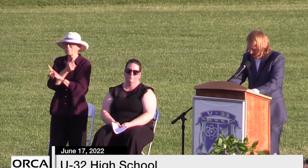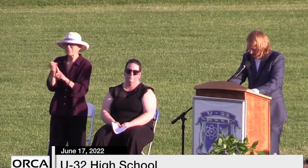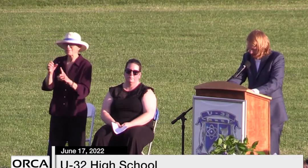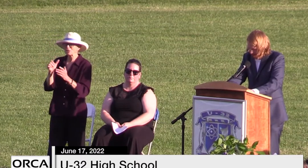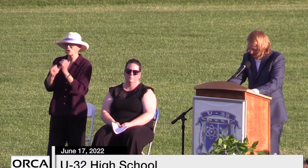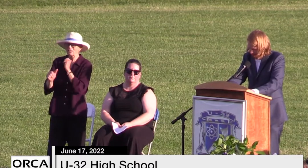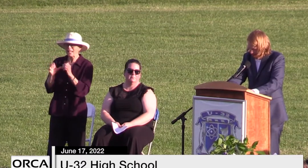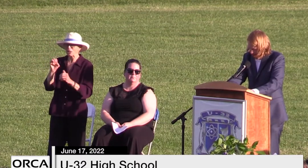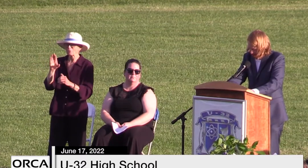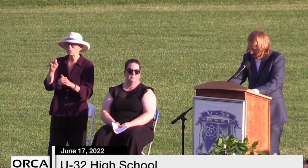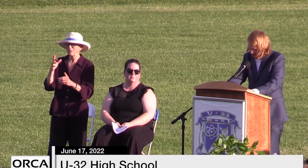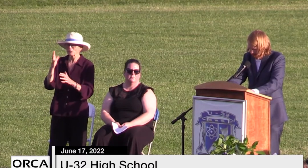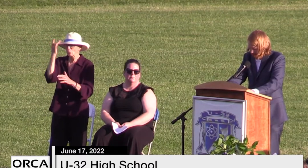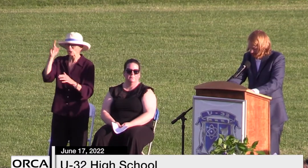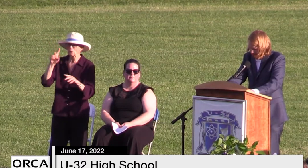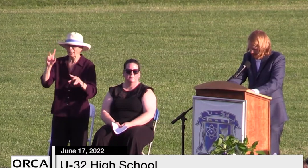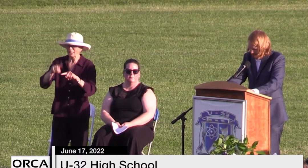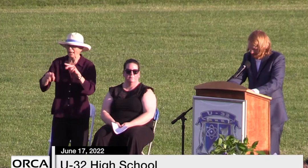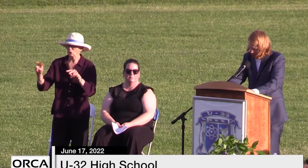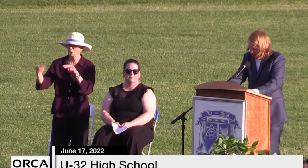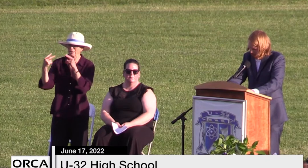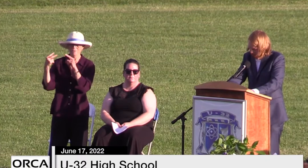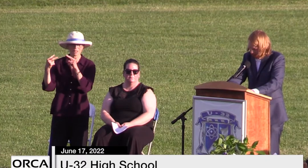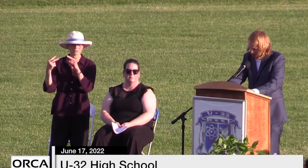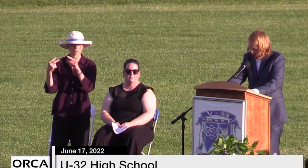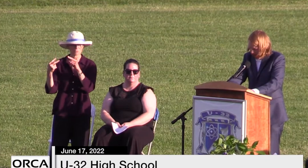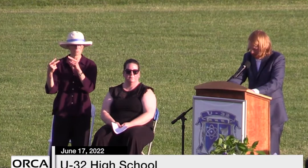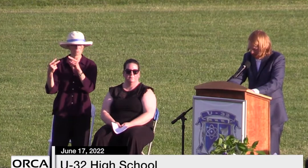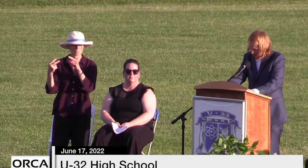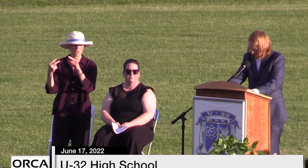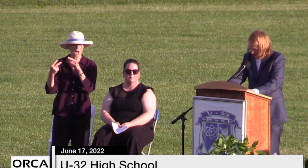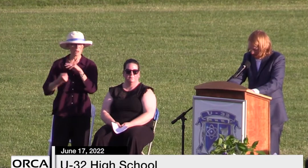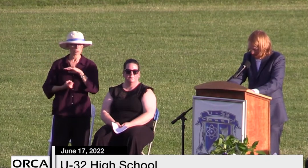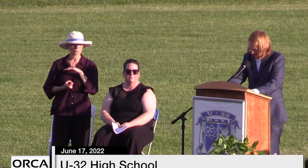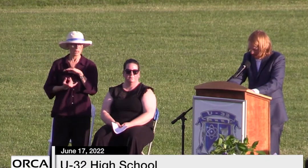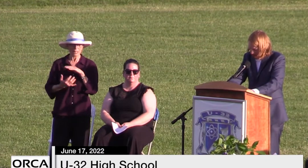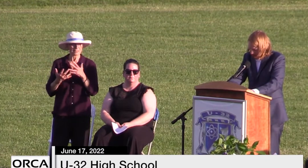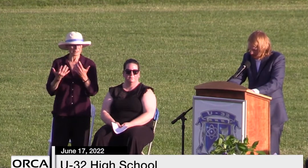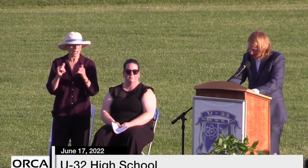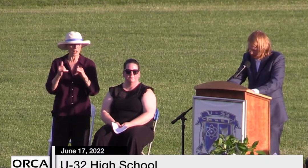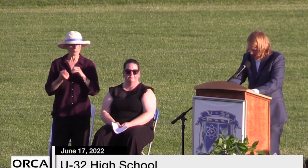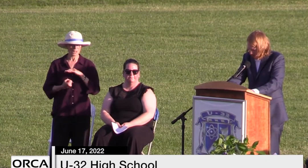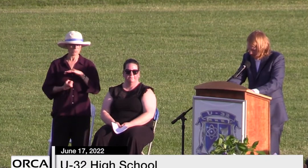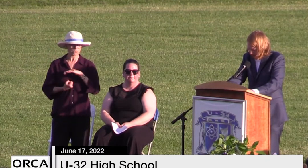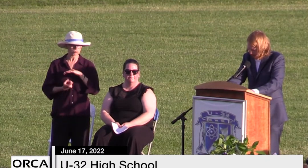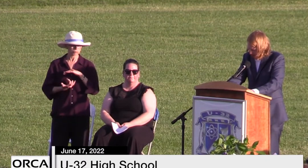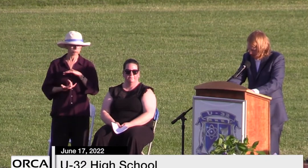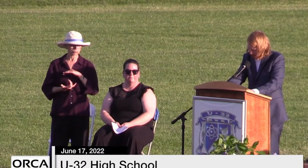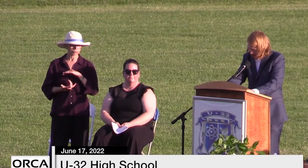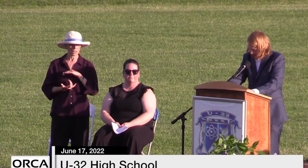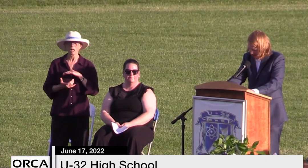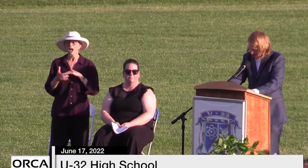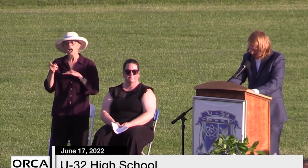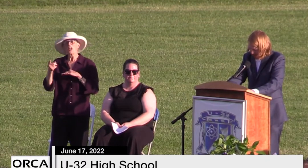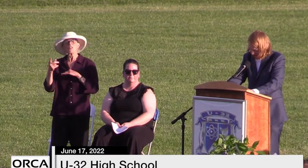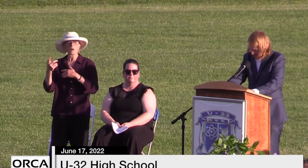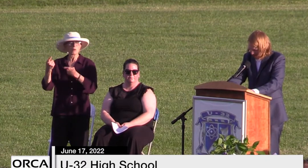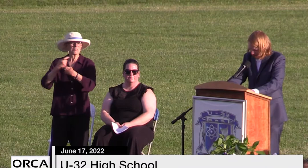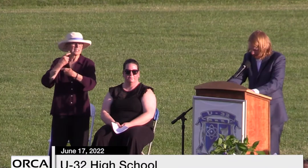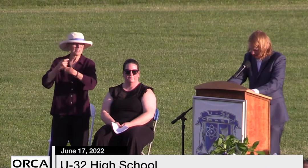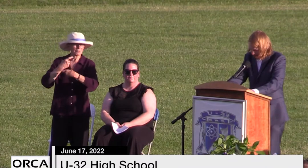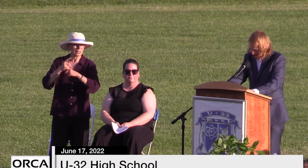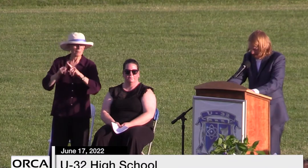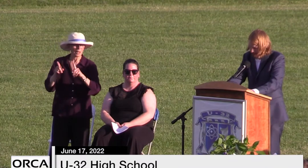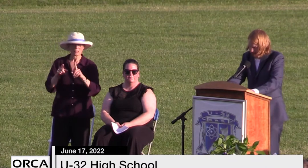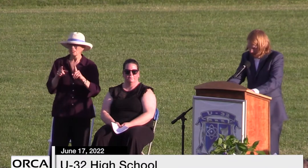why you can't look a man in the face?" Even now, my blood boils when I think about it. Of course, they were just busting my chops, but to